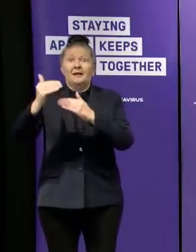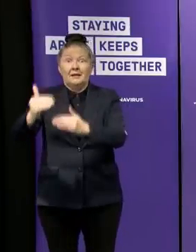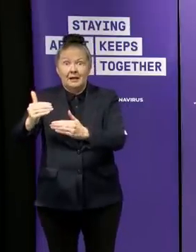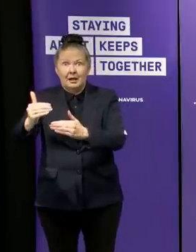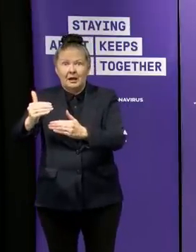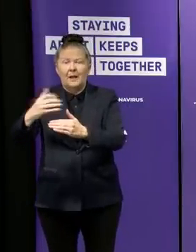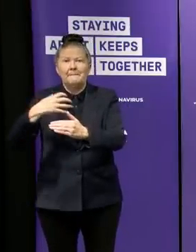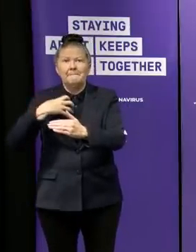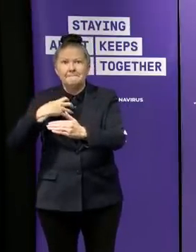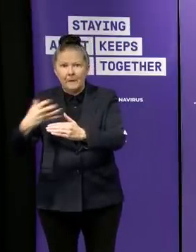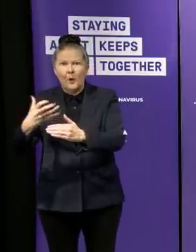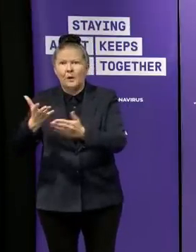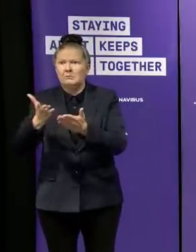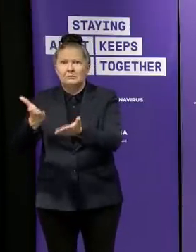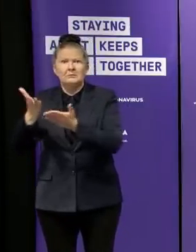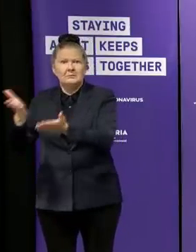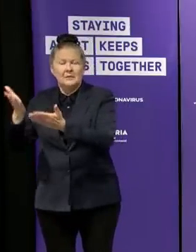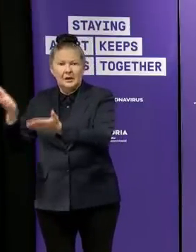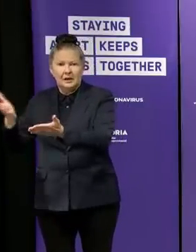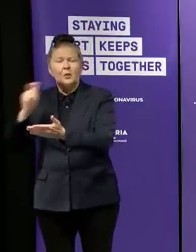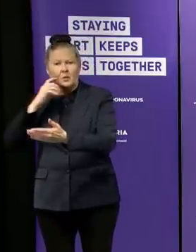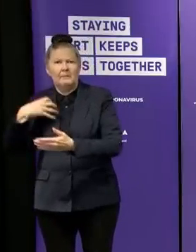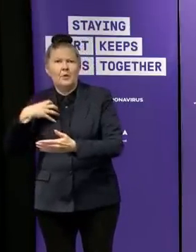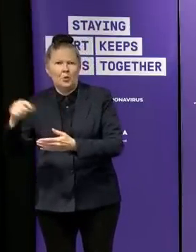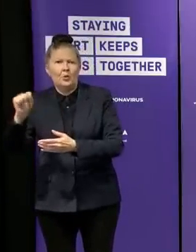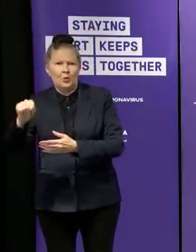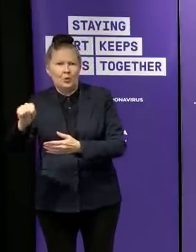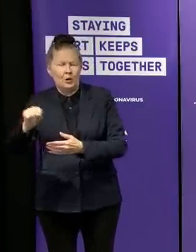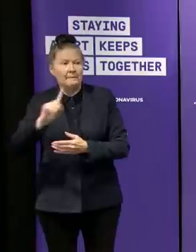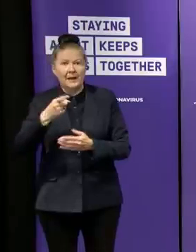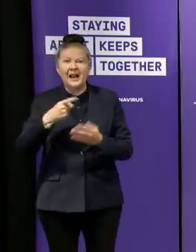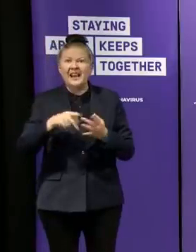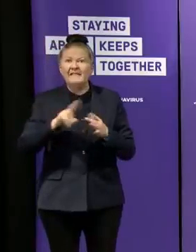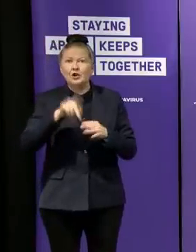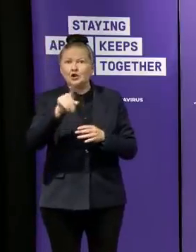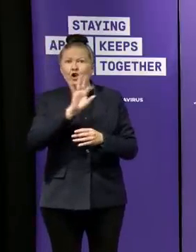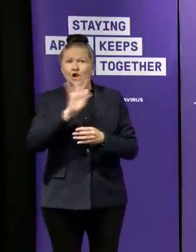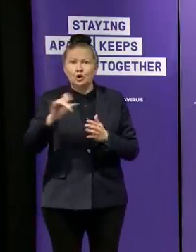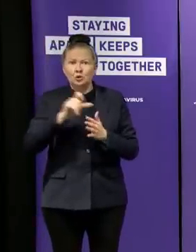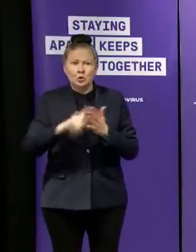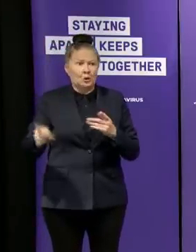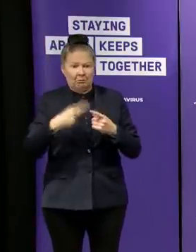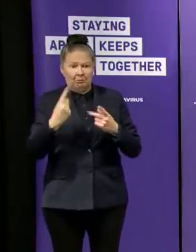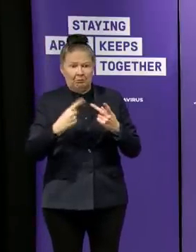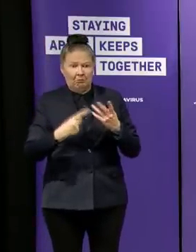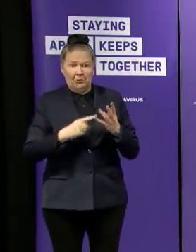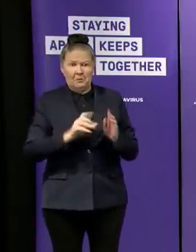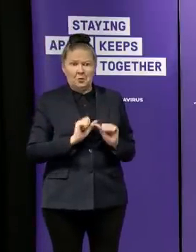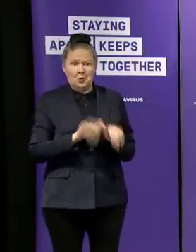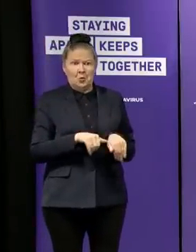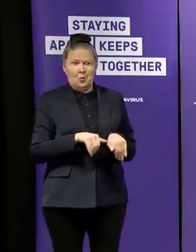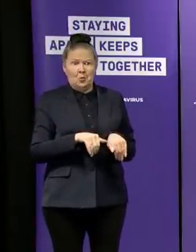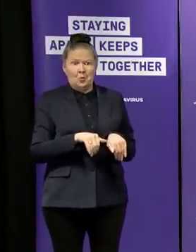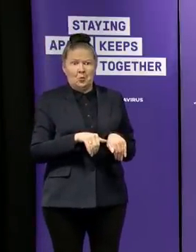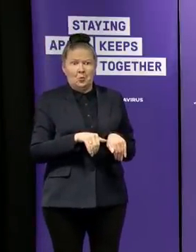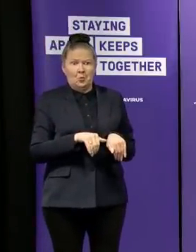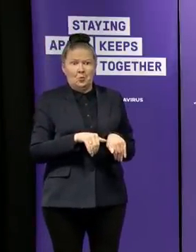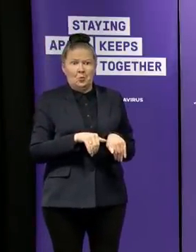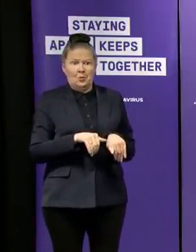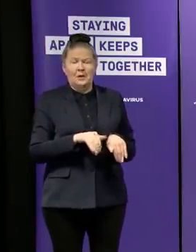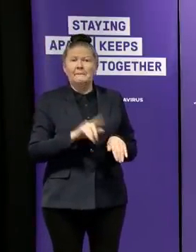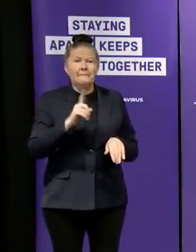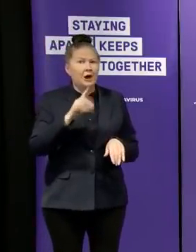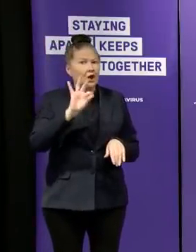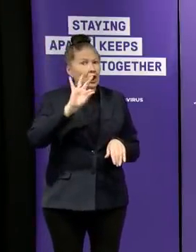of movement. We're still encouraging people, if you're not doing one of these permitted things, then you should stay at home. It's not a good thing to be milling in